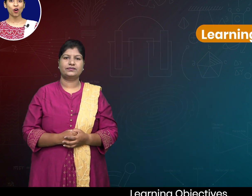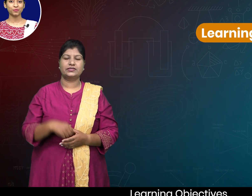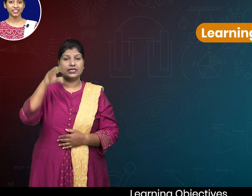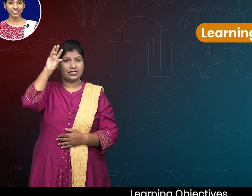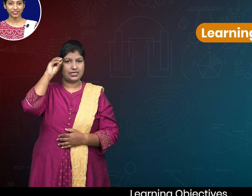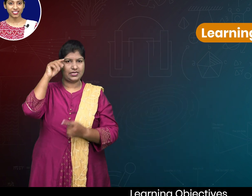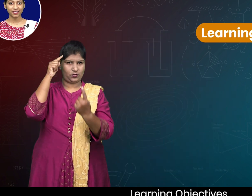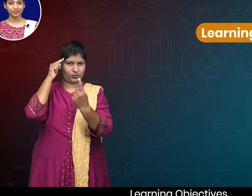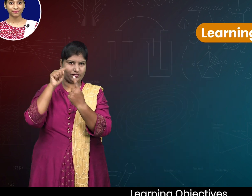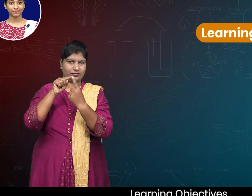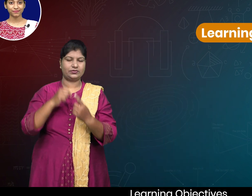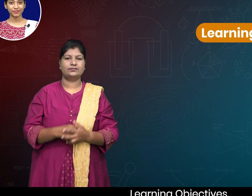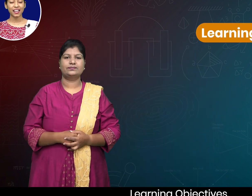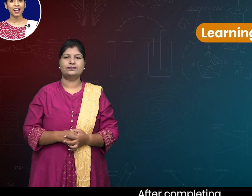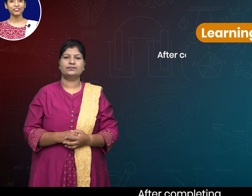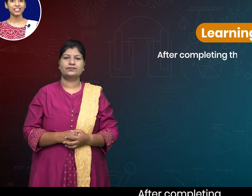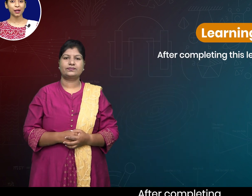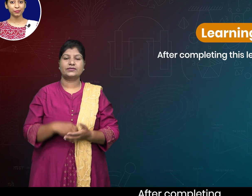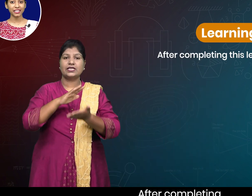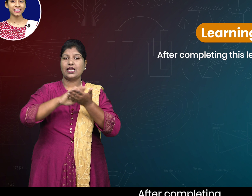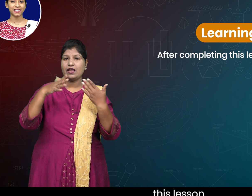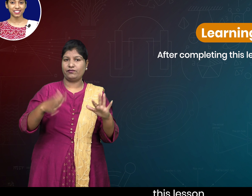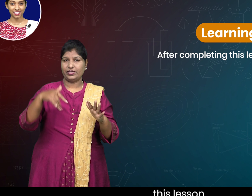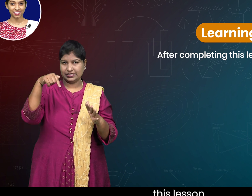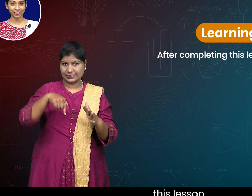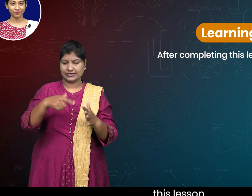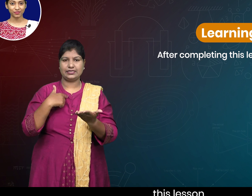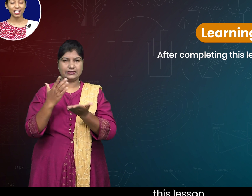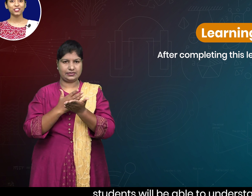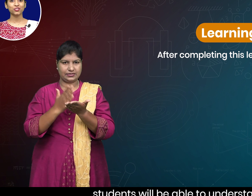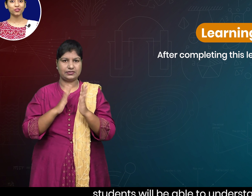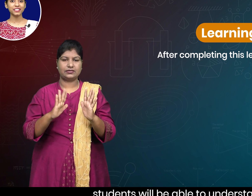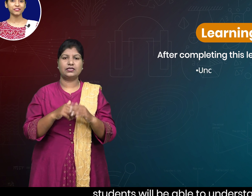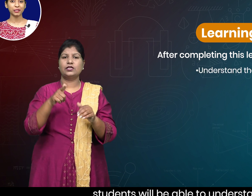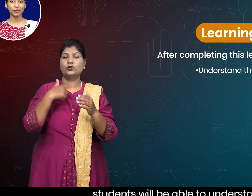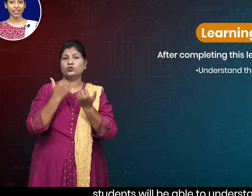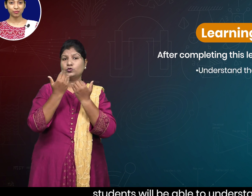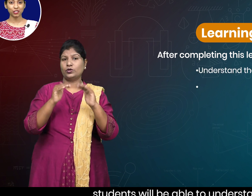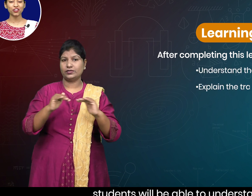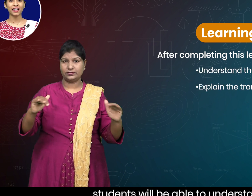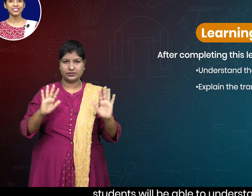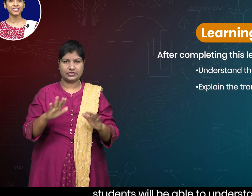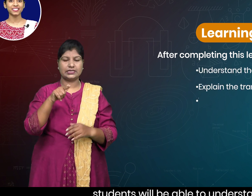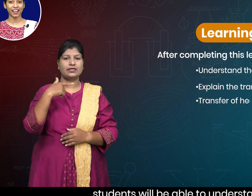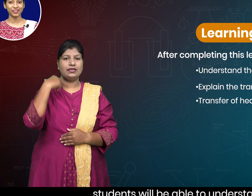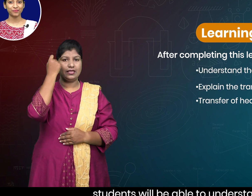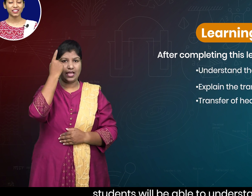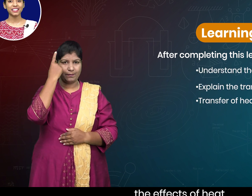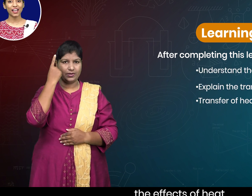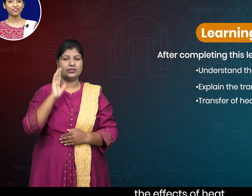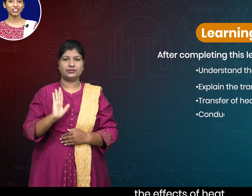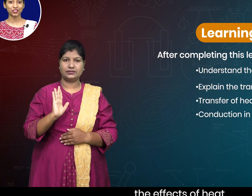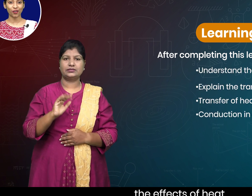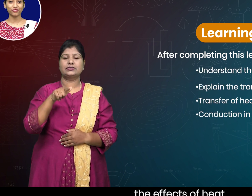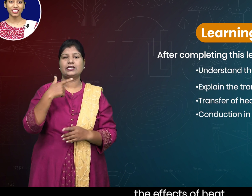Learning objectives. After completing this lesson, students will be able to understand